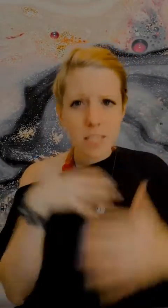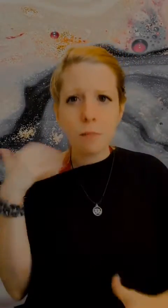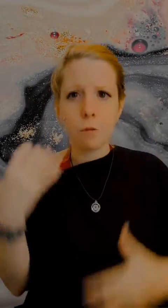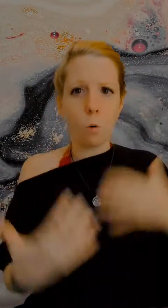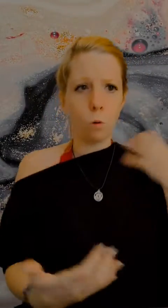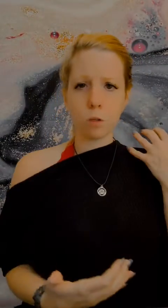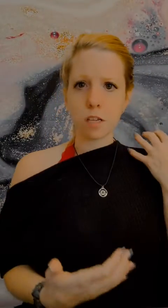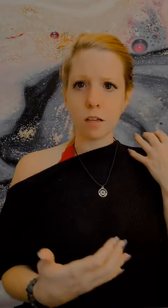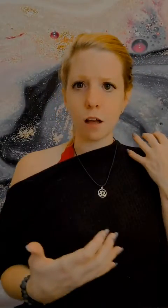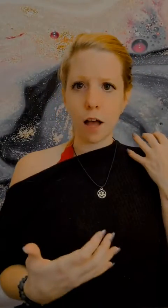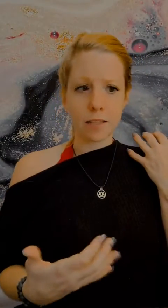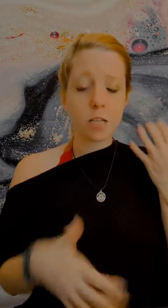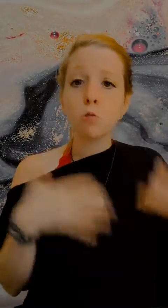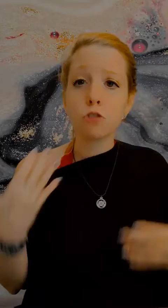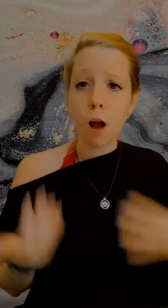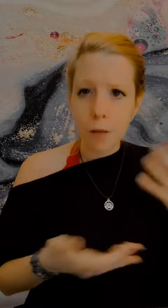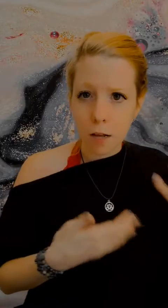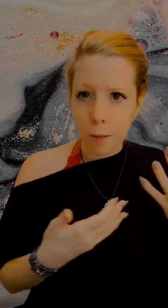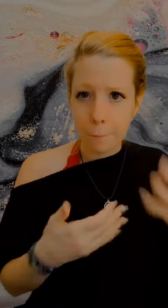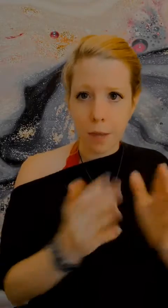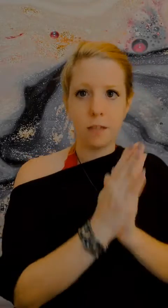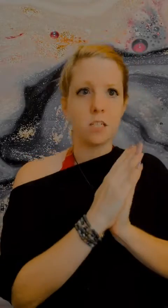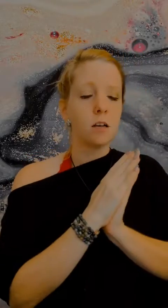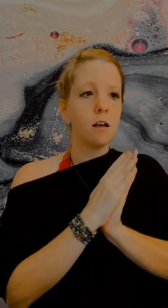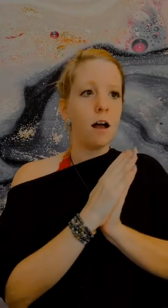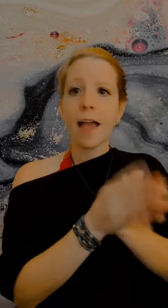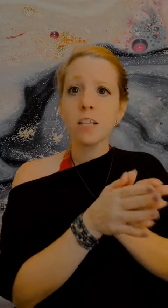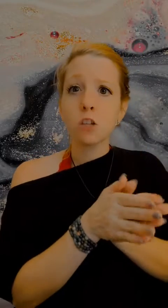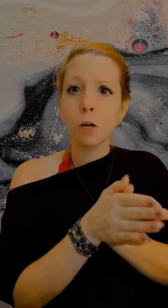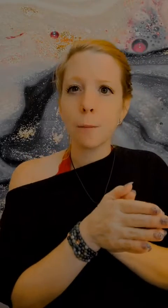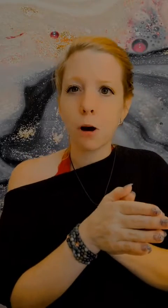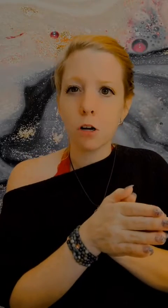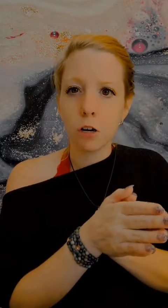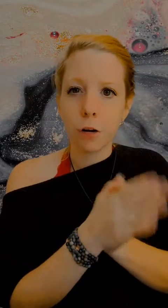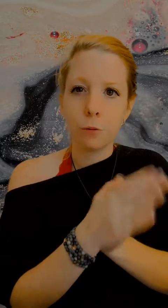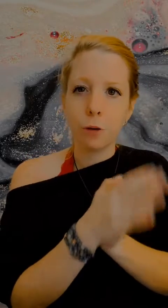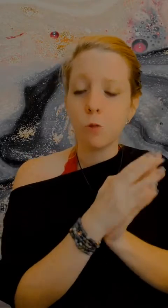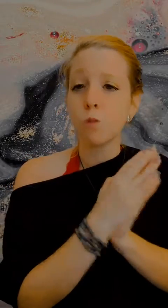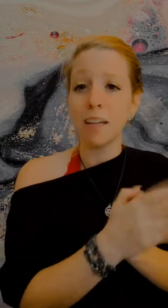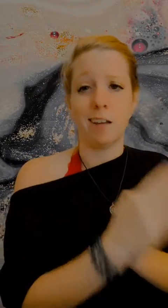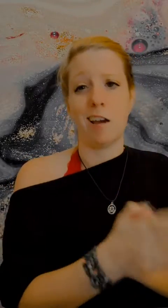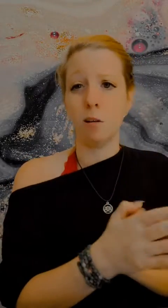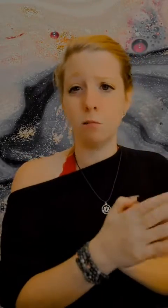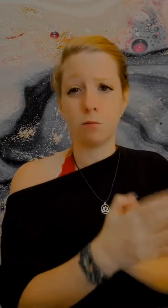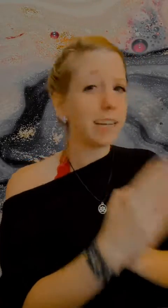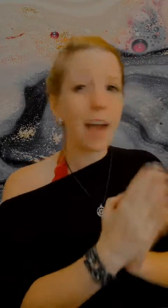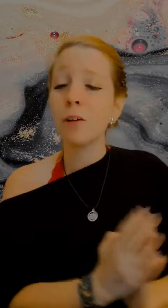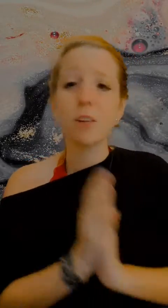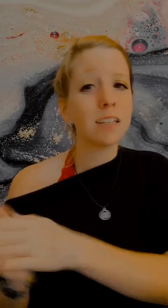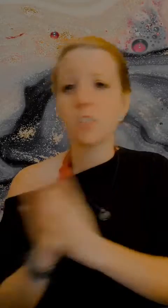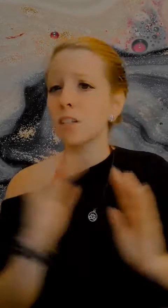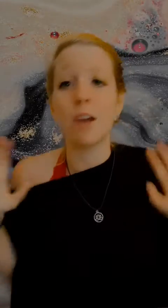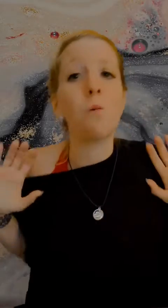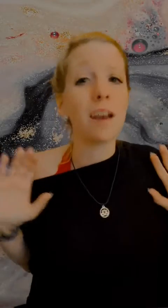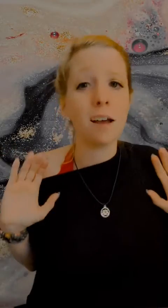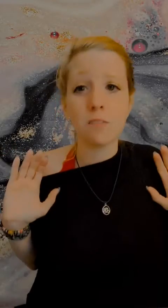some old sexual trauma come up, and I had to look at my partner and go, right now, I don't want to have sex.